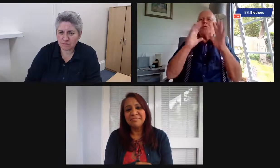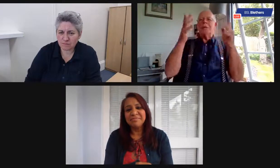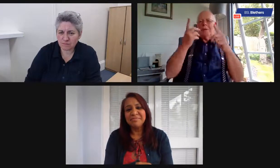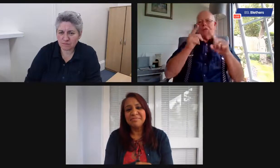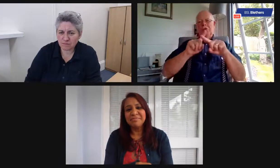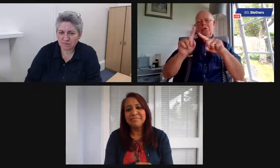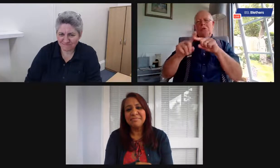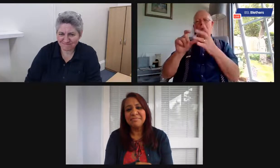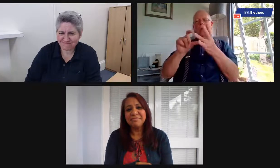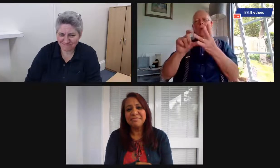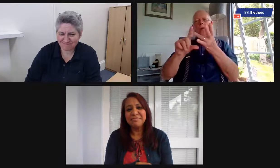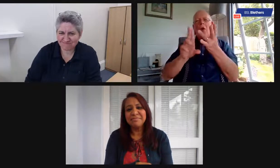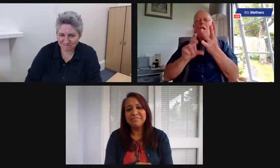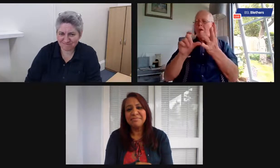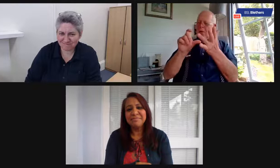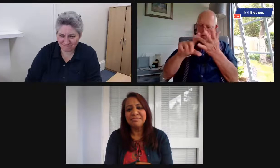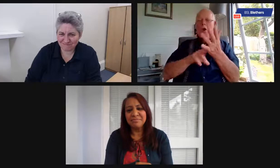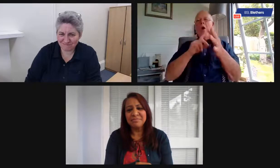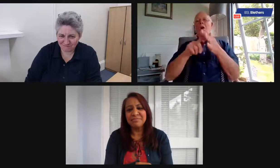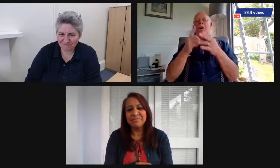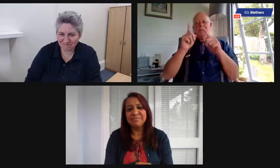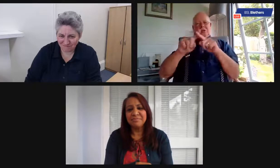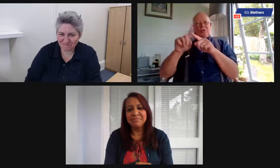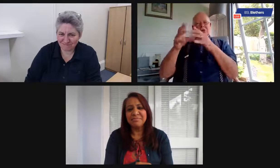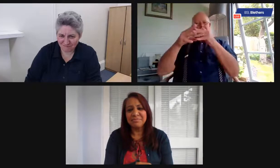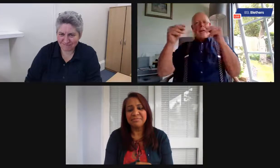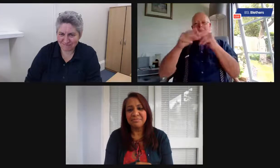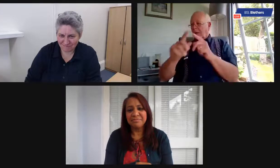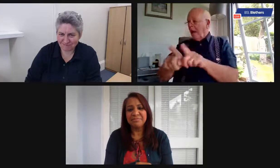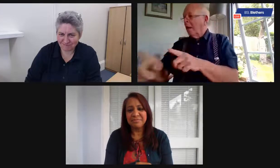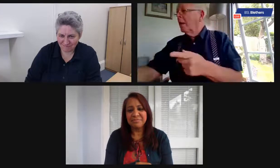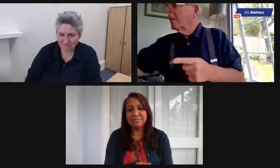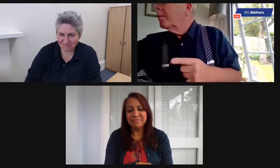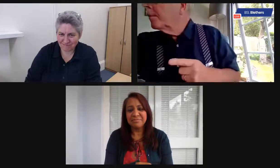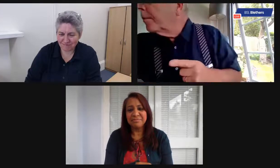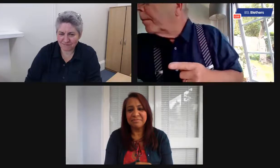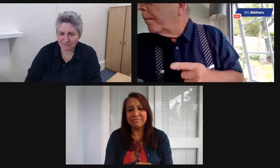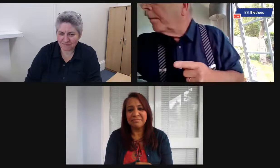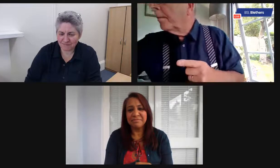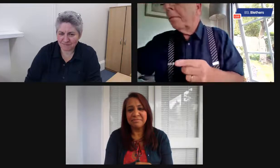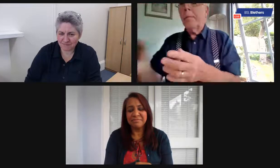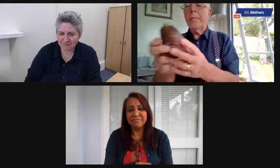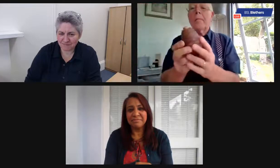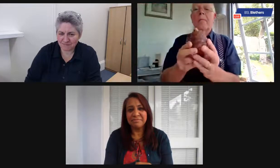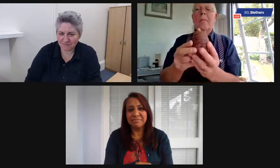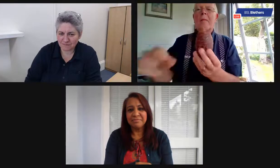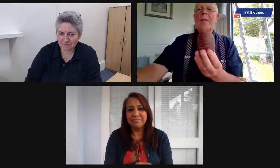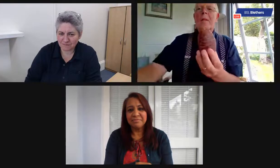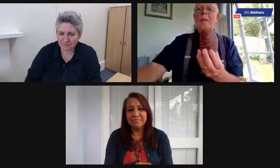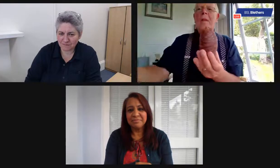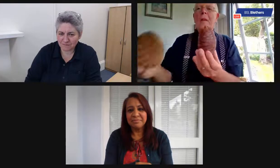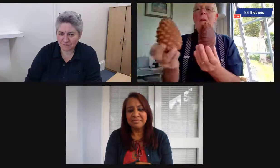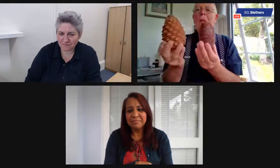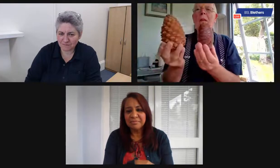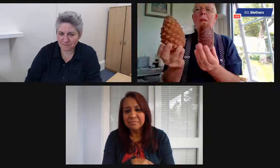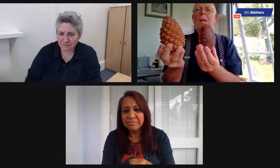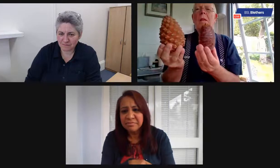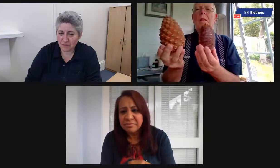And all fir trees have their own kinds of cones. So there are lots of different varieties and lots of different shapes, like this one and